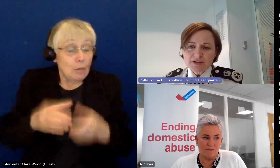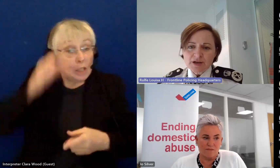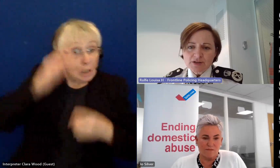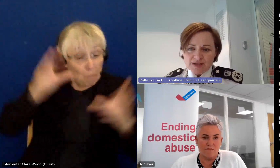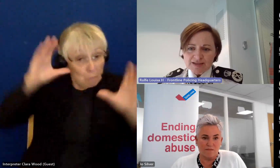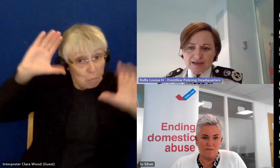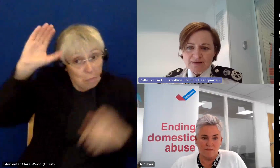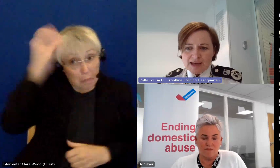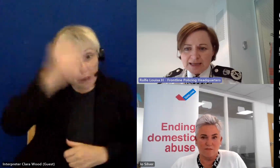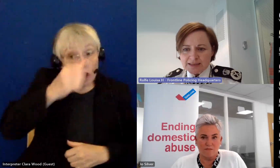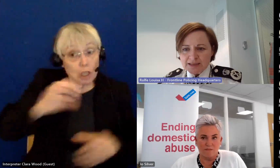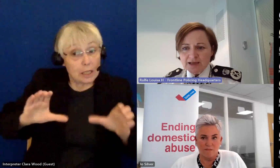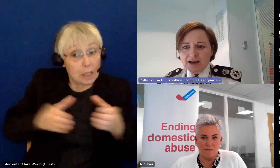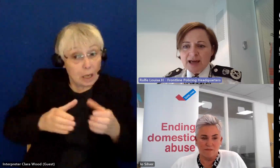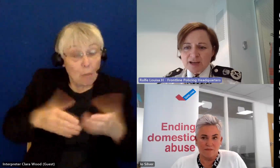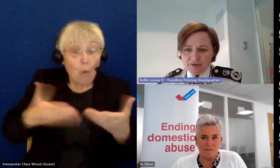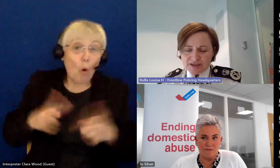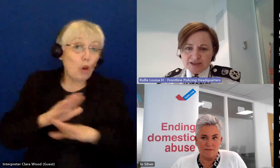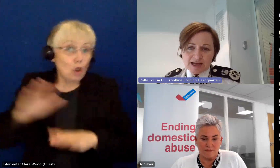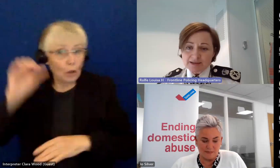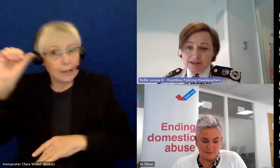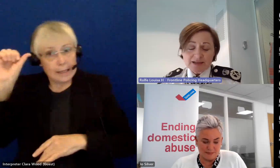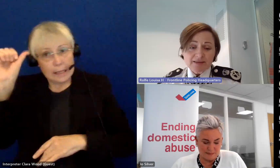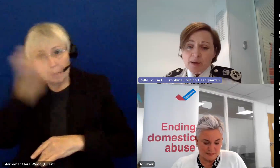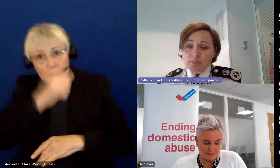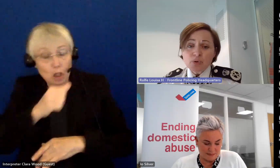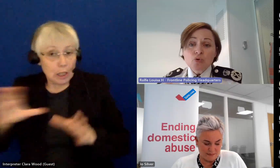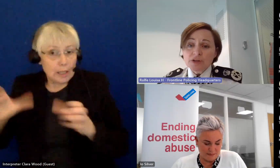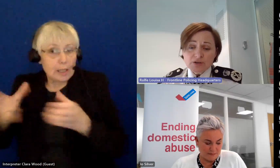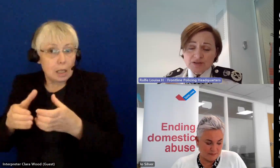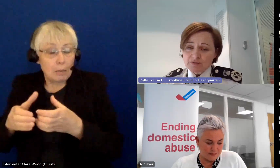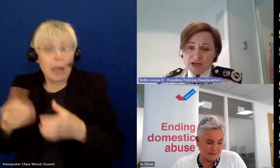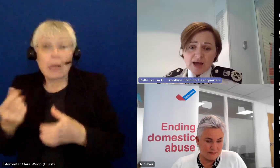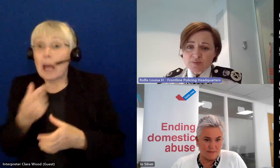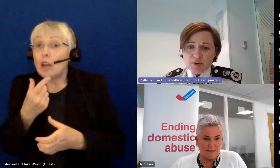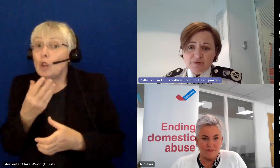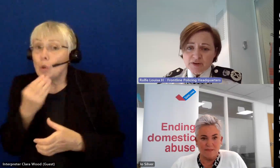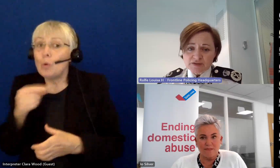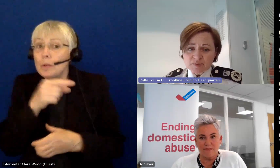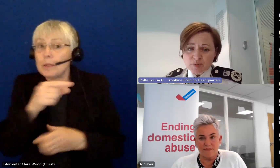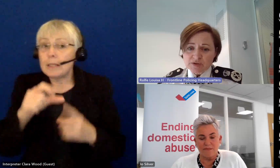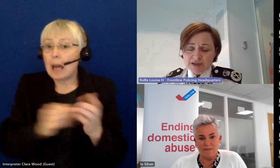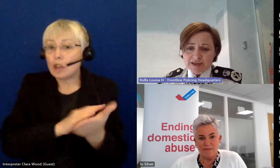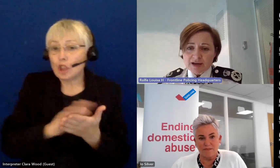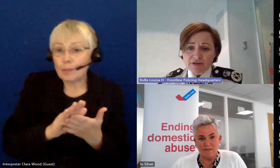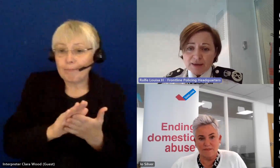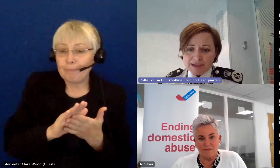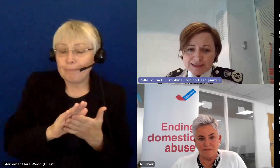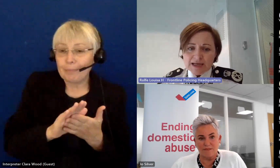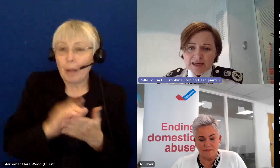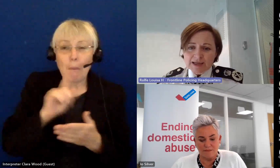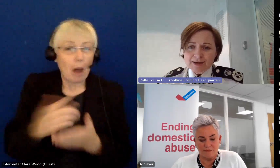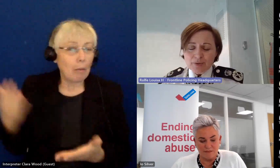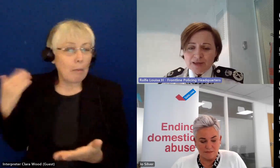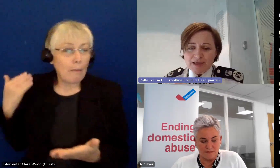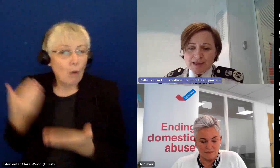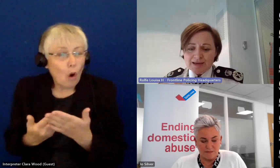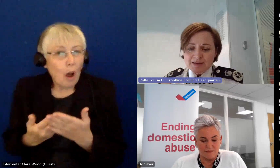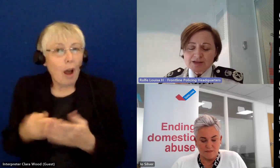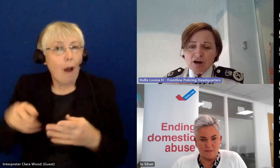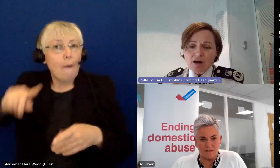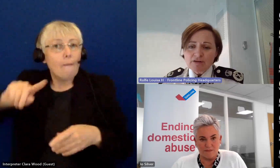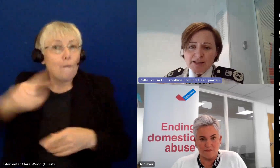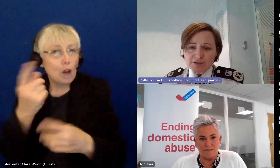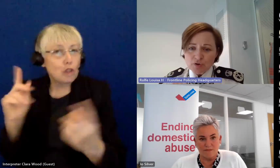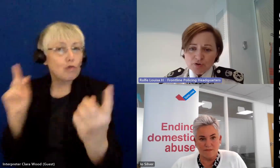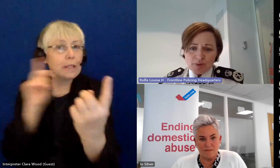about addressing that lack of understanding and that poor use of Dash by first responders. And I think this,